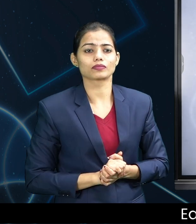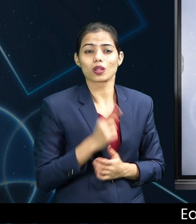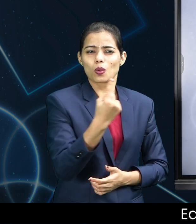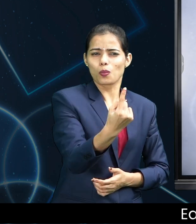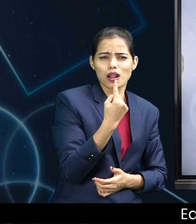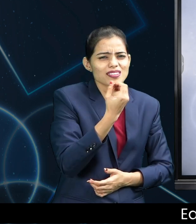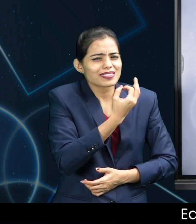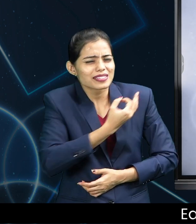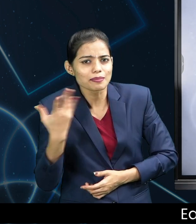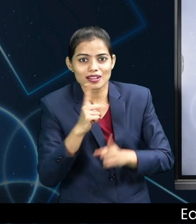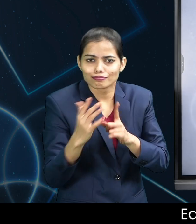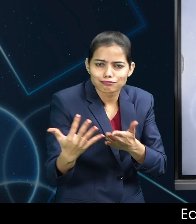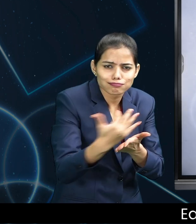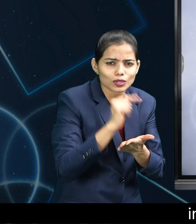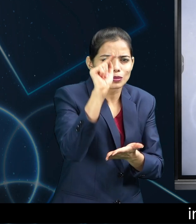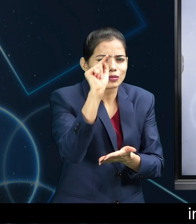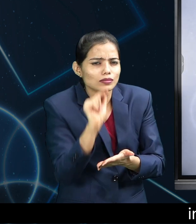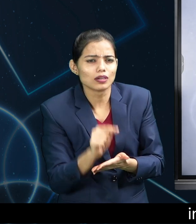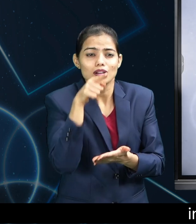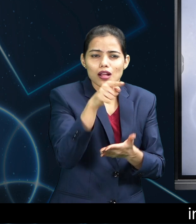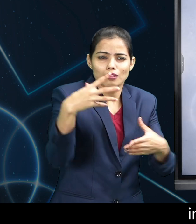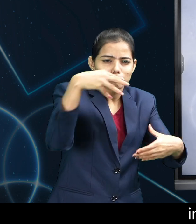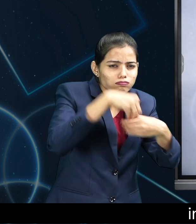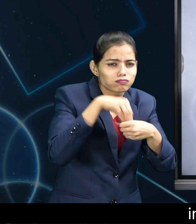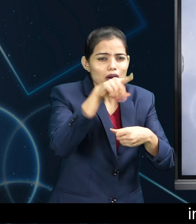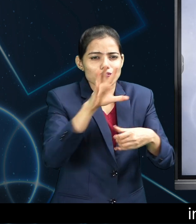Each unique data point is listed individually with its frequency.